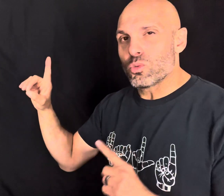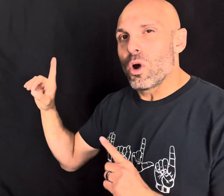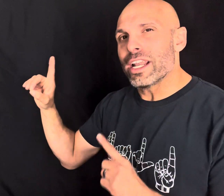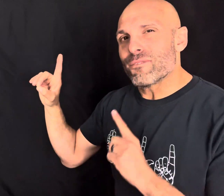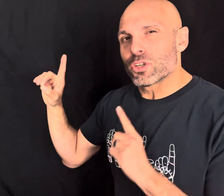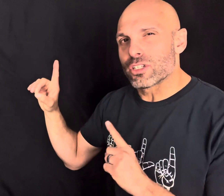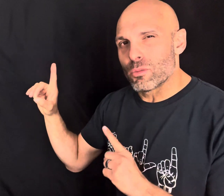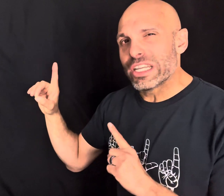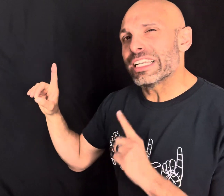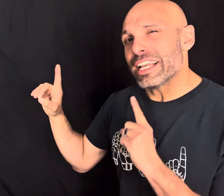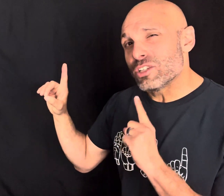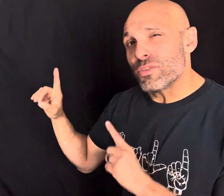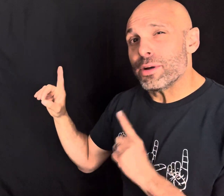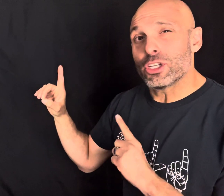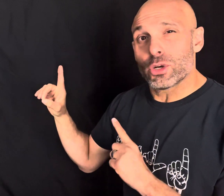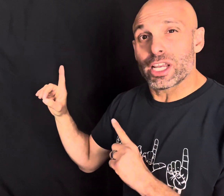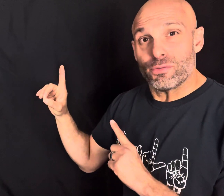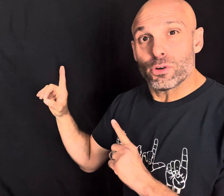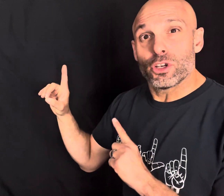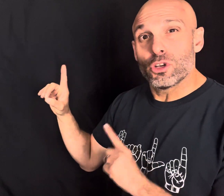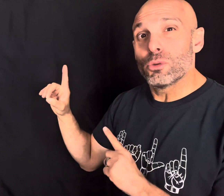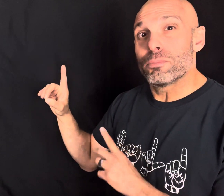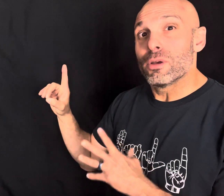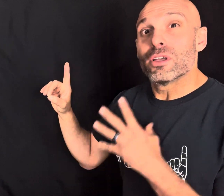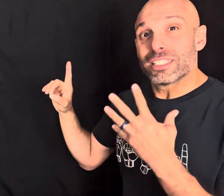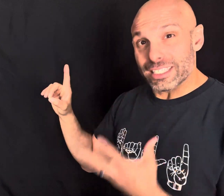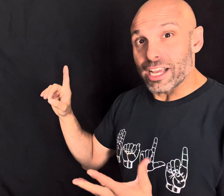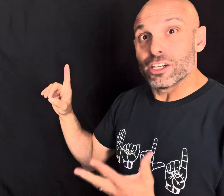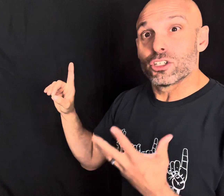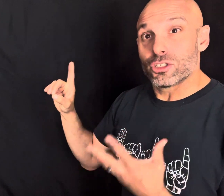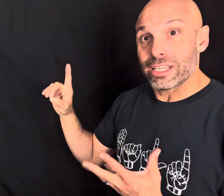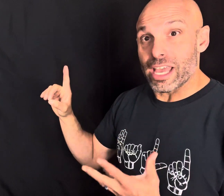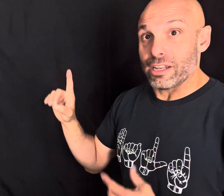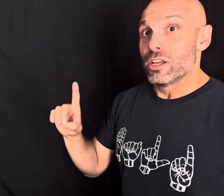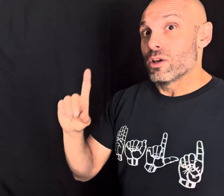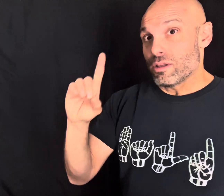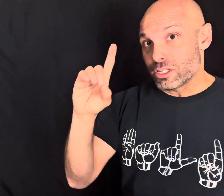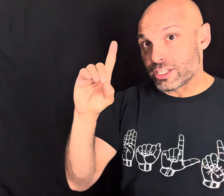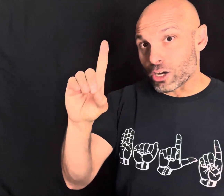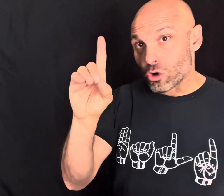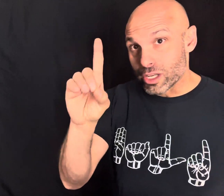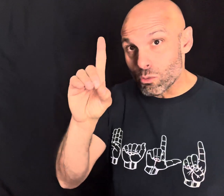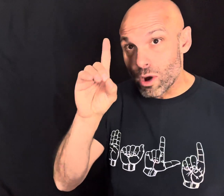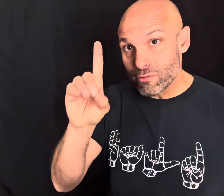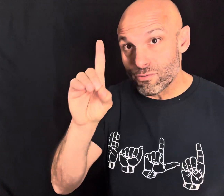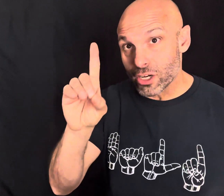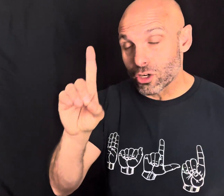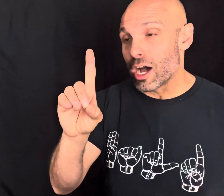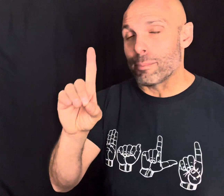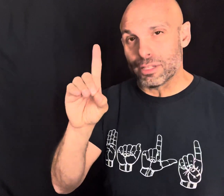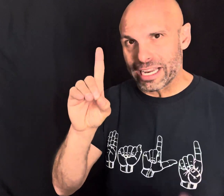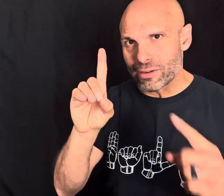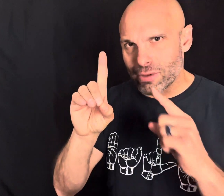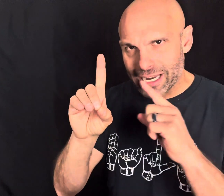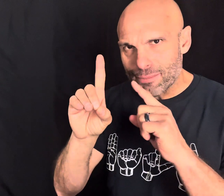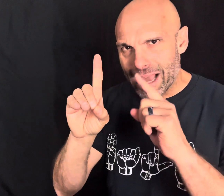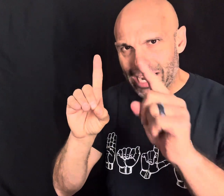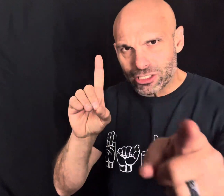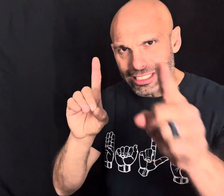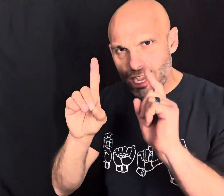one, for some reason, is very tricky for new signers to get. Stick only one finger up, like I'm actually talking to